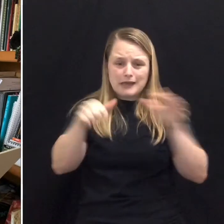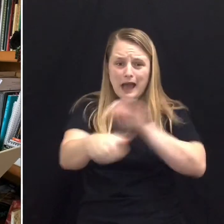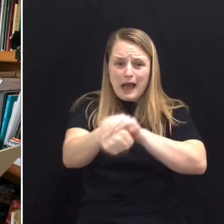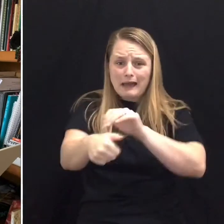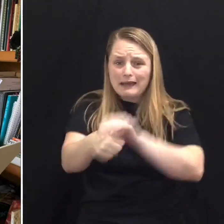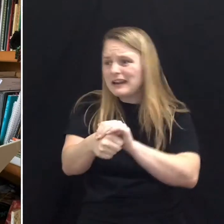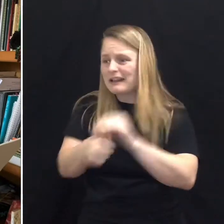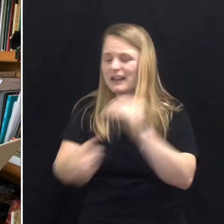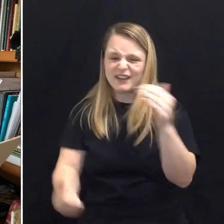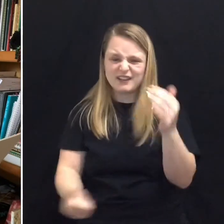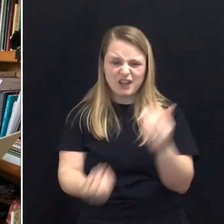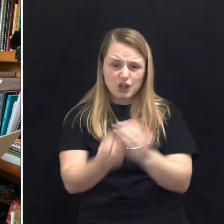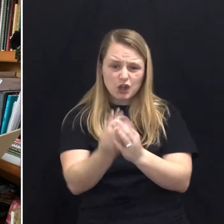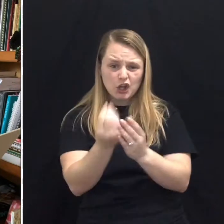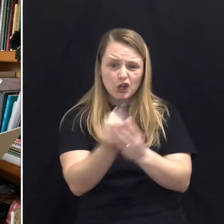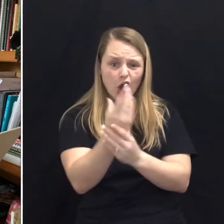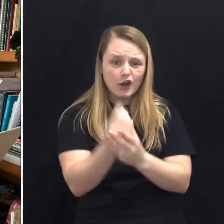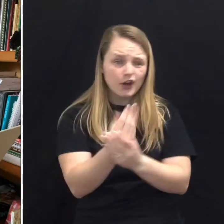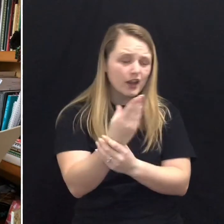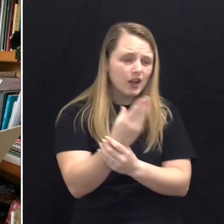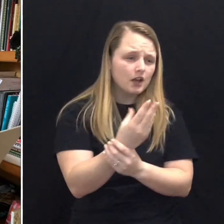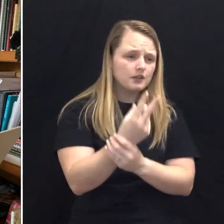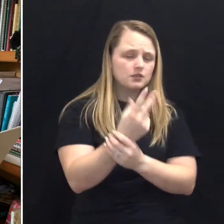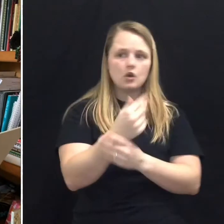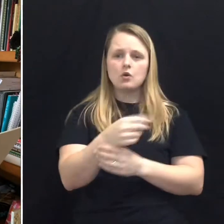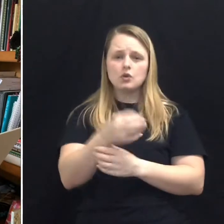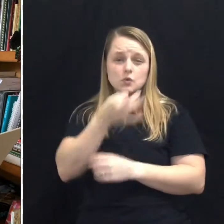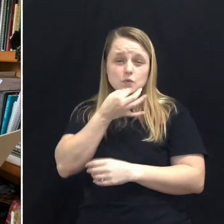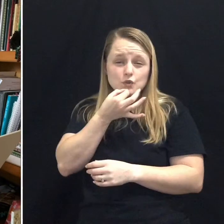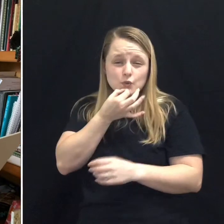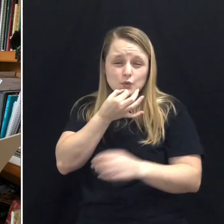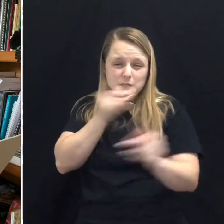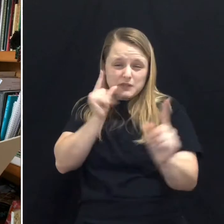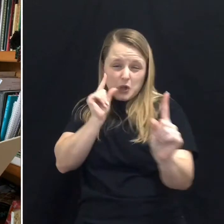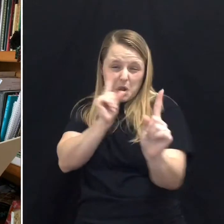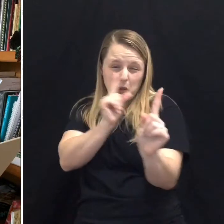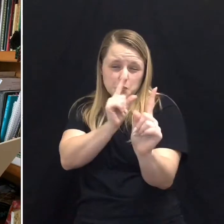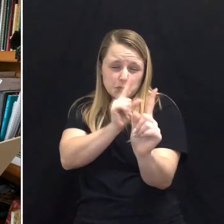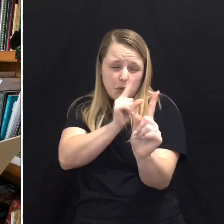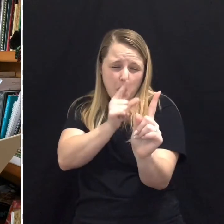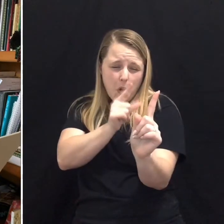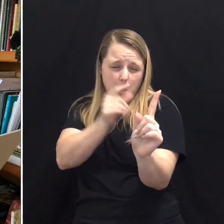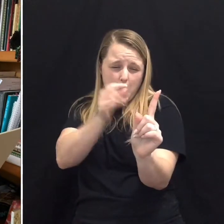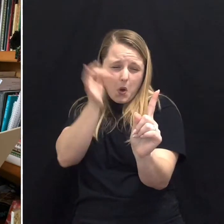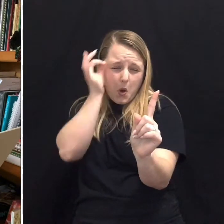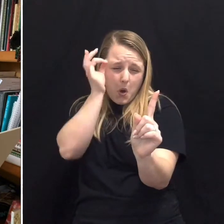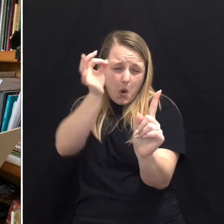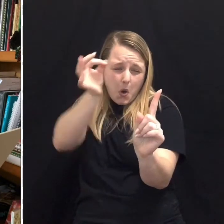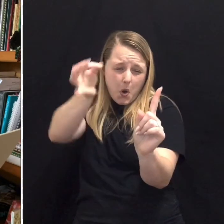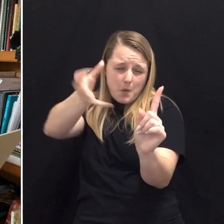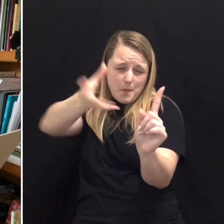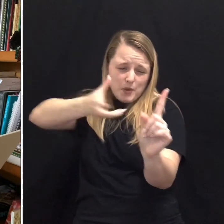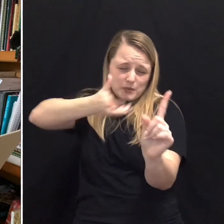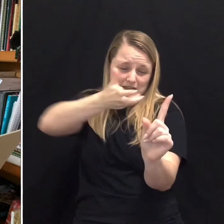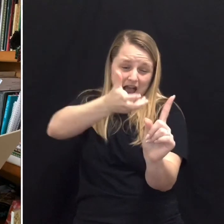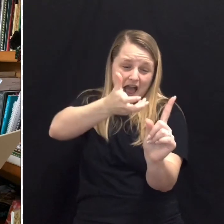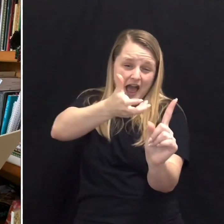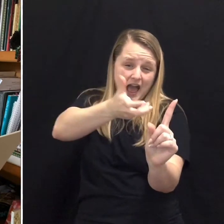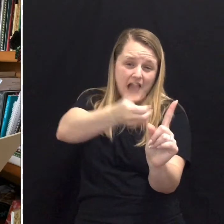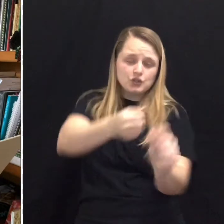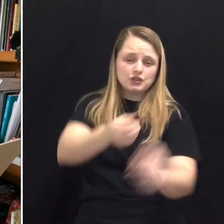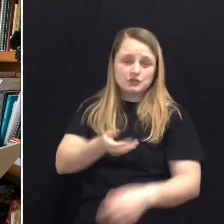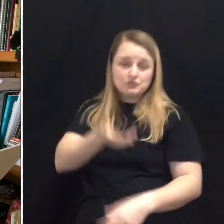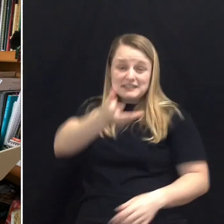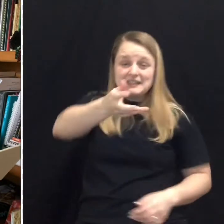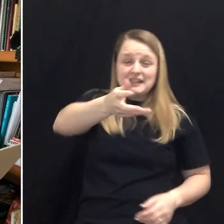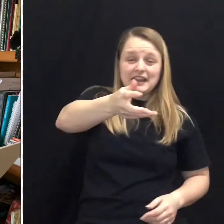garden. Finally, Alan drew close enough to grab hold of Fritz. Fritz,